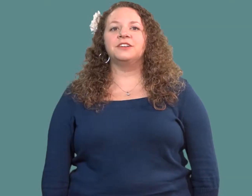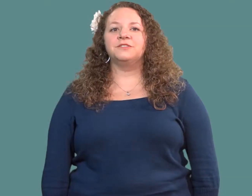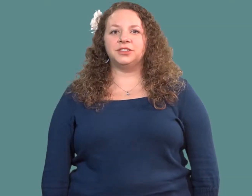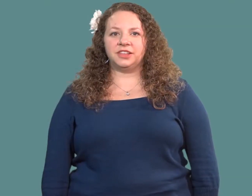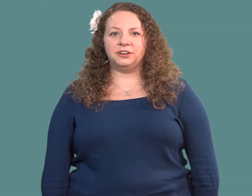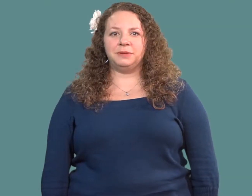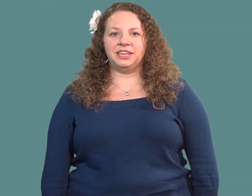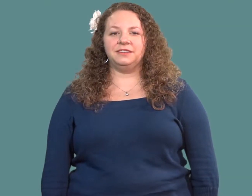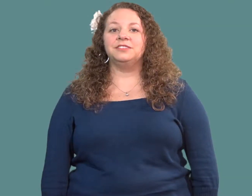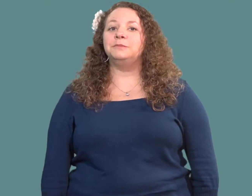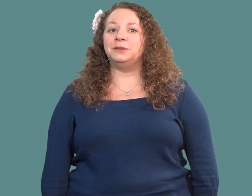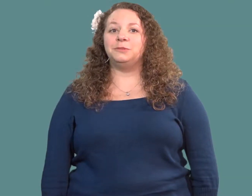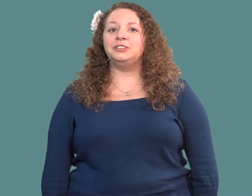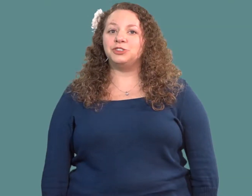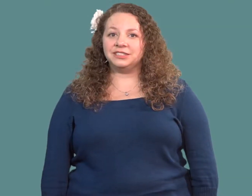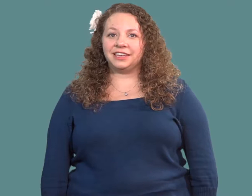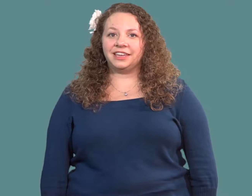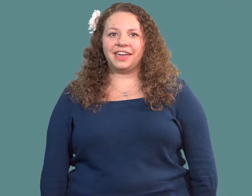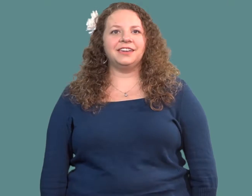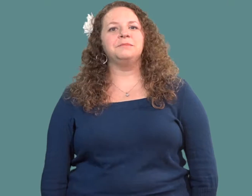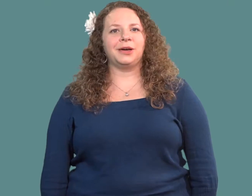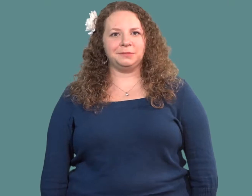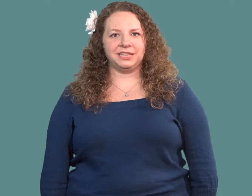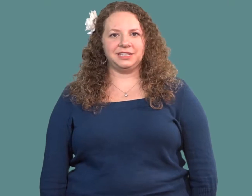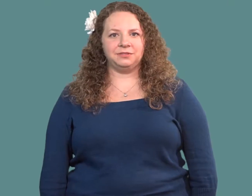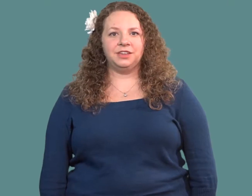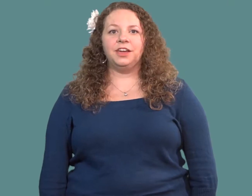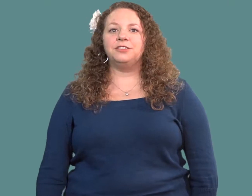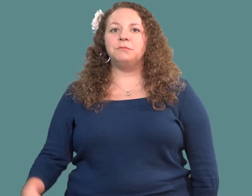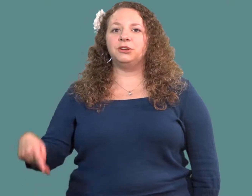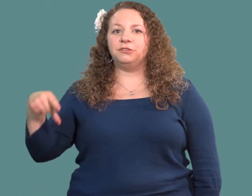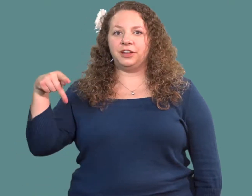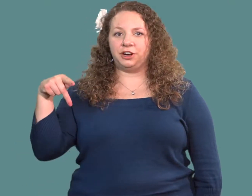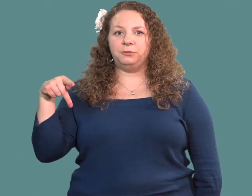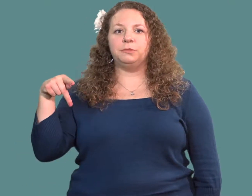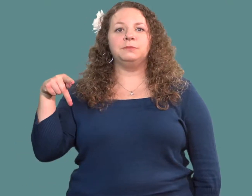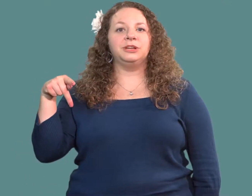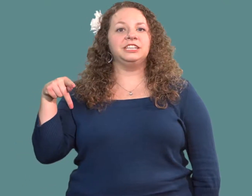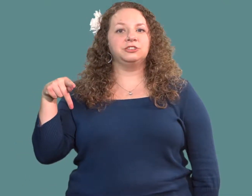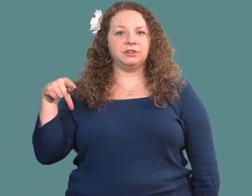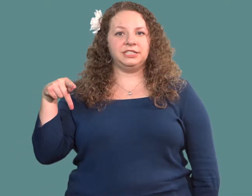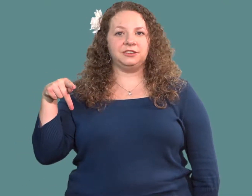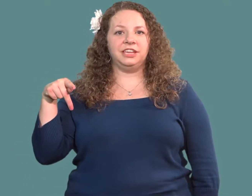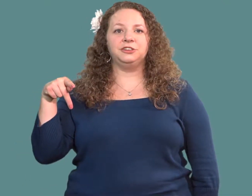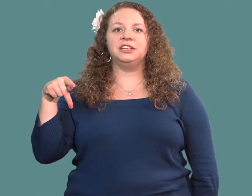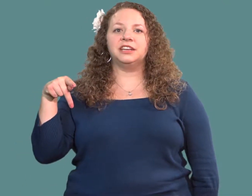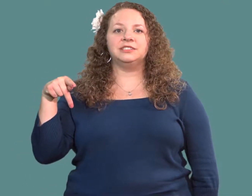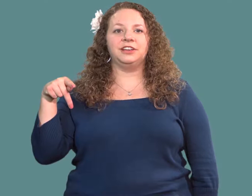For the letter P, the P will be just like a K but upside down. The middle finger will be pointing straight down and your index finger